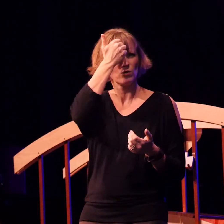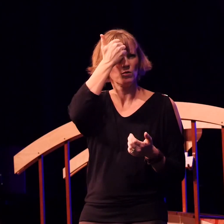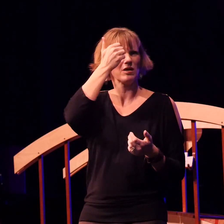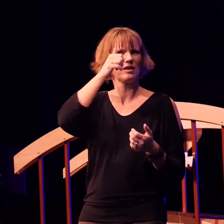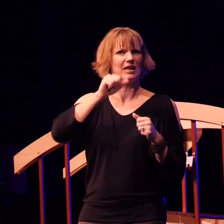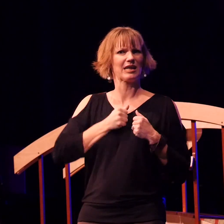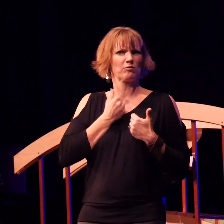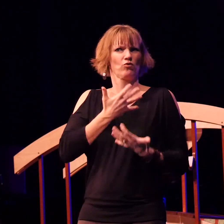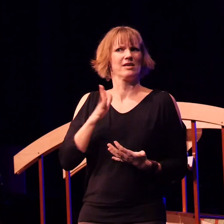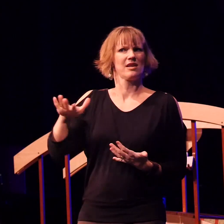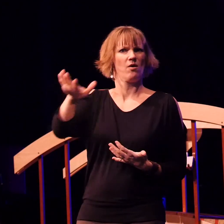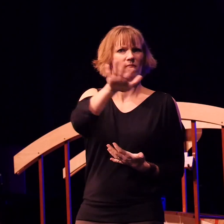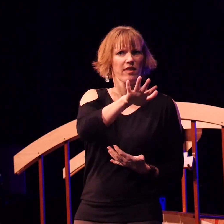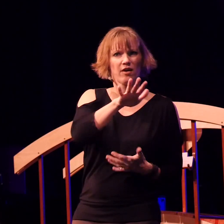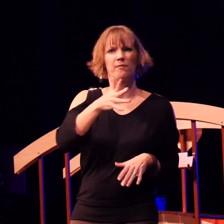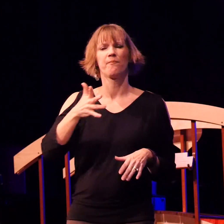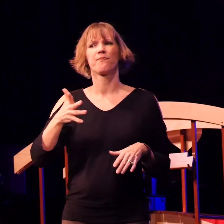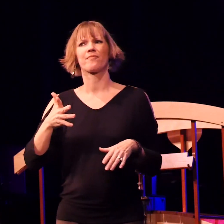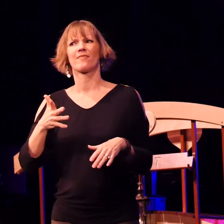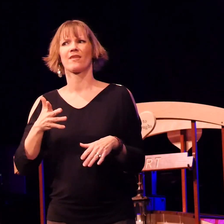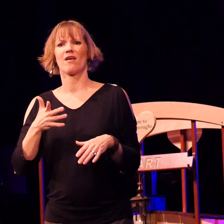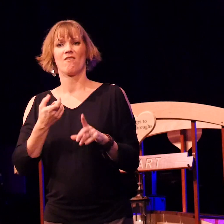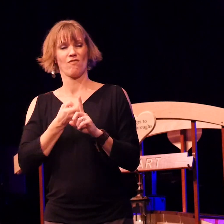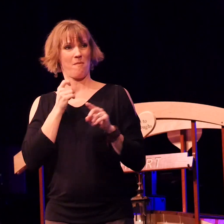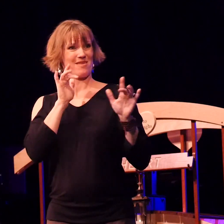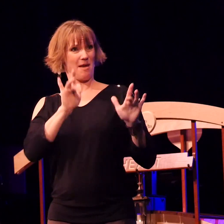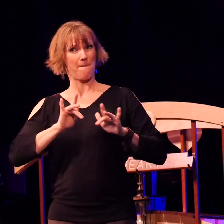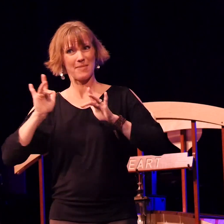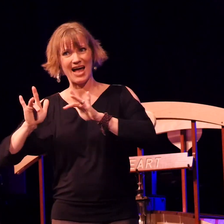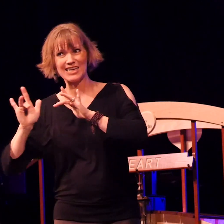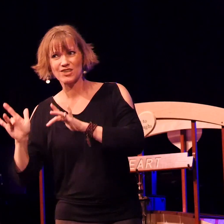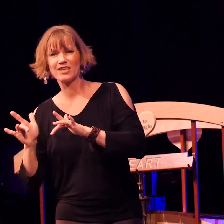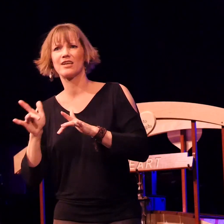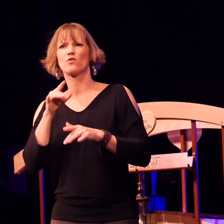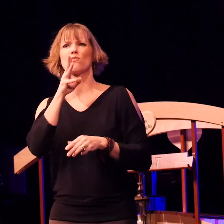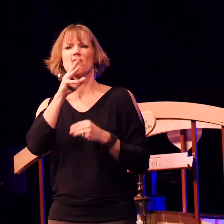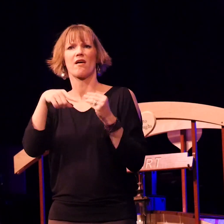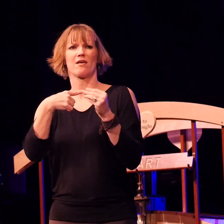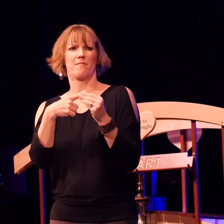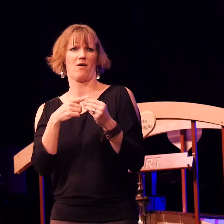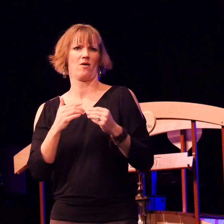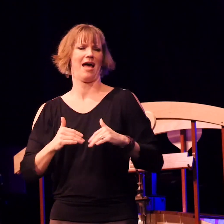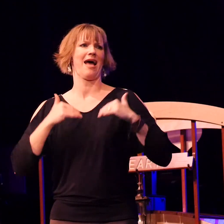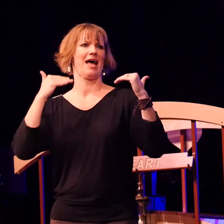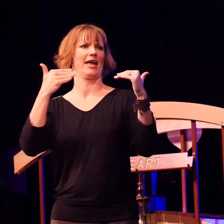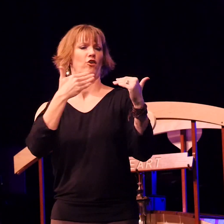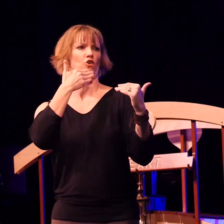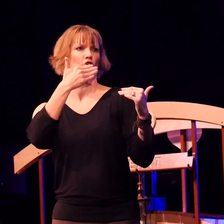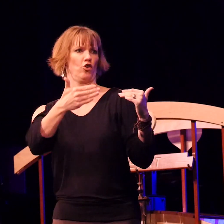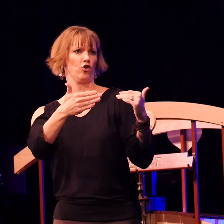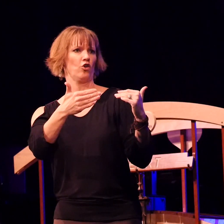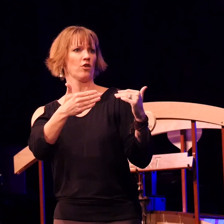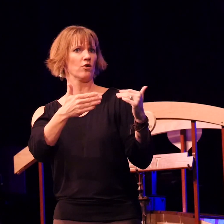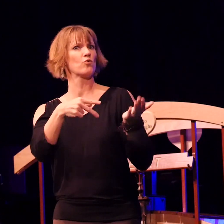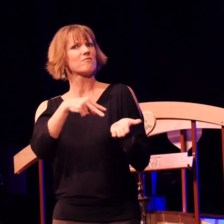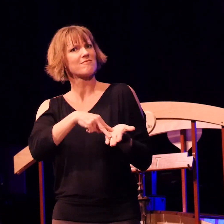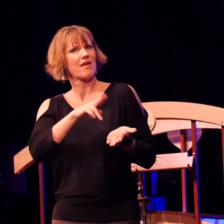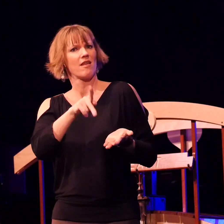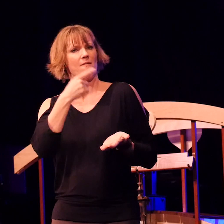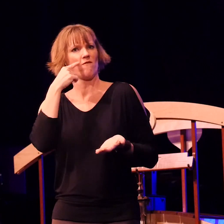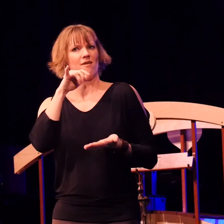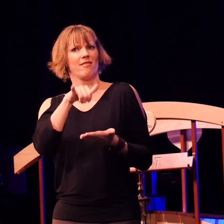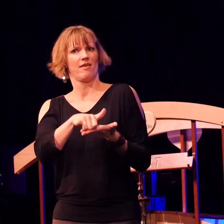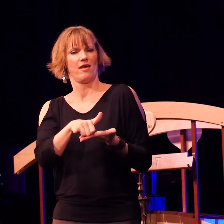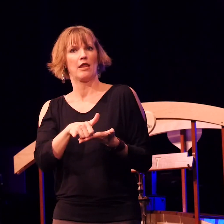that risk from a compassionate place, to speak of a higher good and to stand for that, to